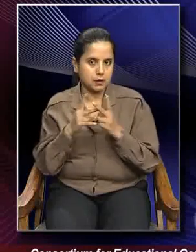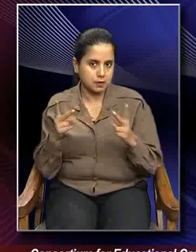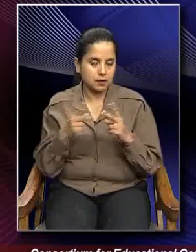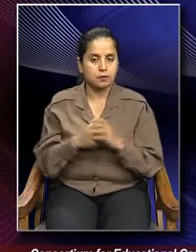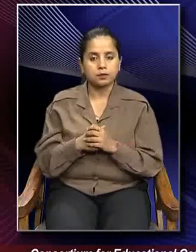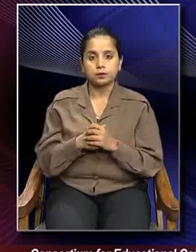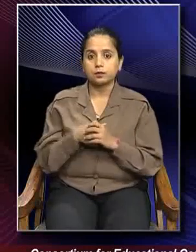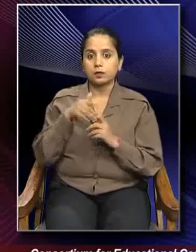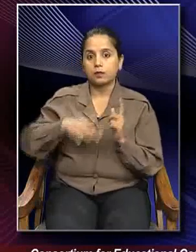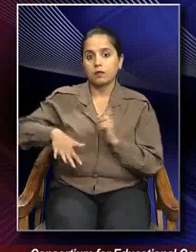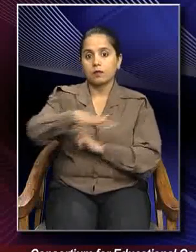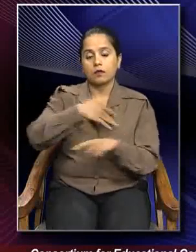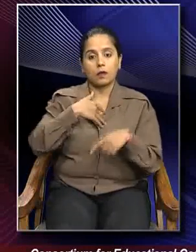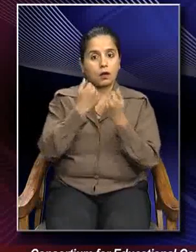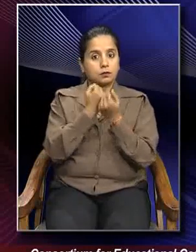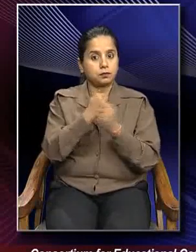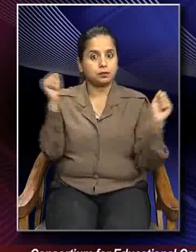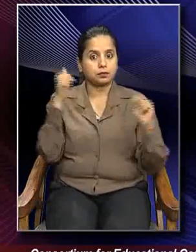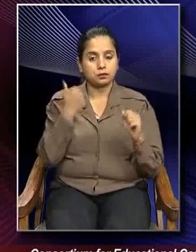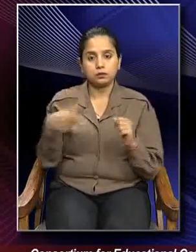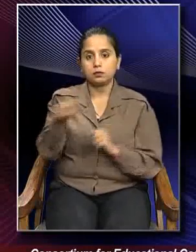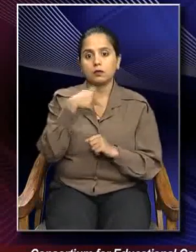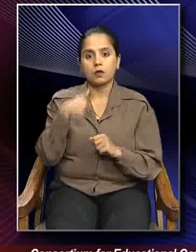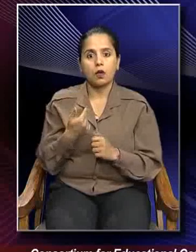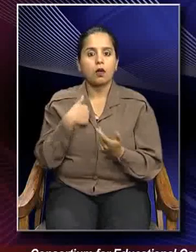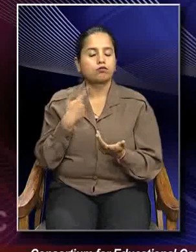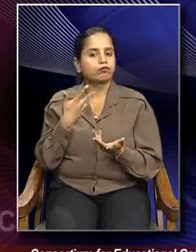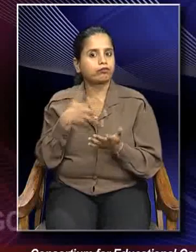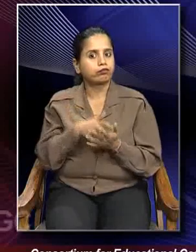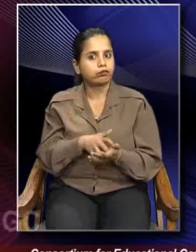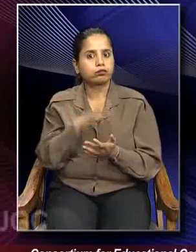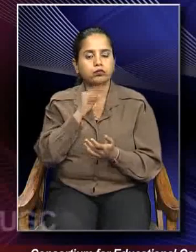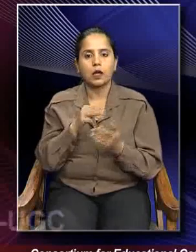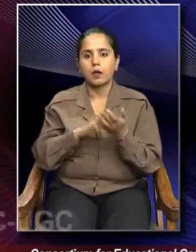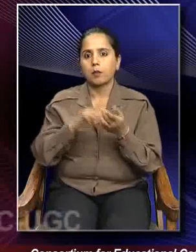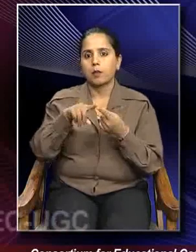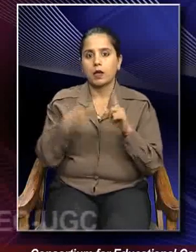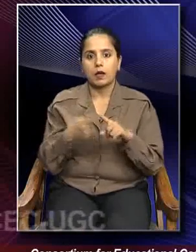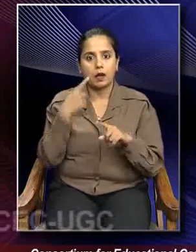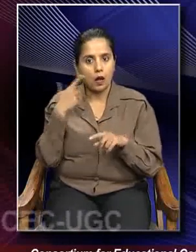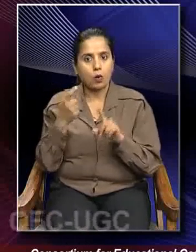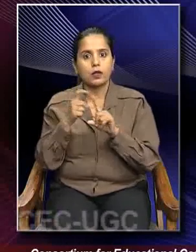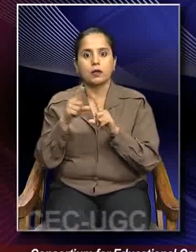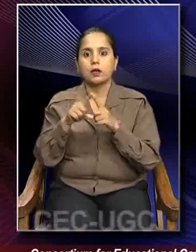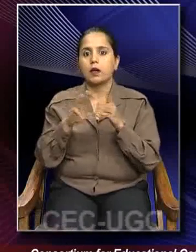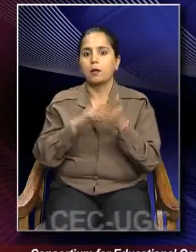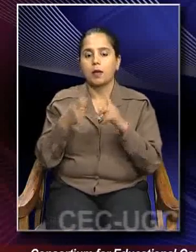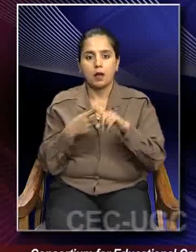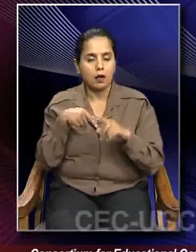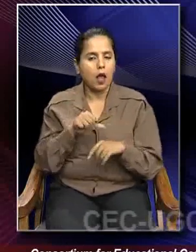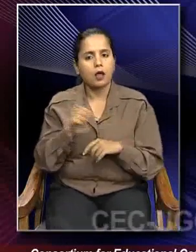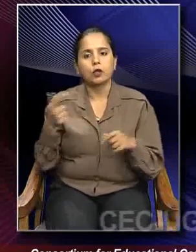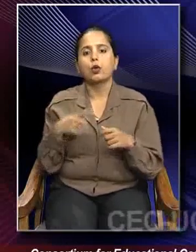So in the state of liberation, we are even exhausted of our merits and the demerits or any other kind of